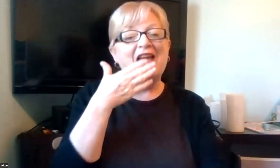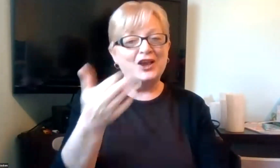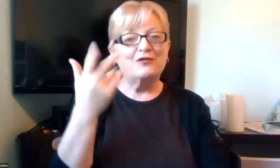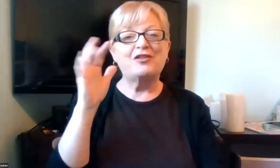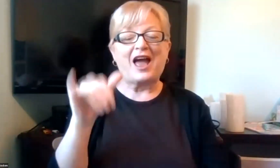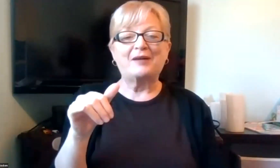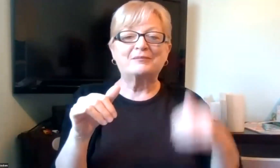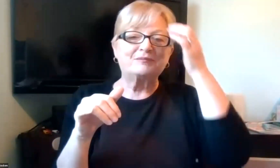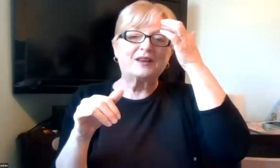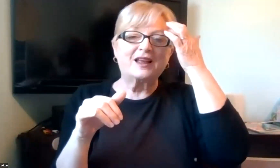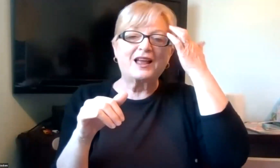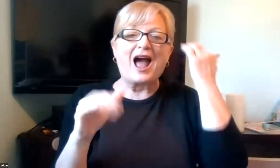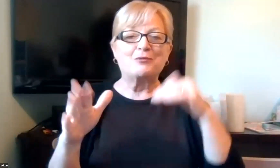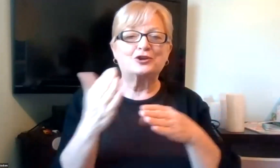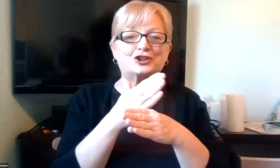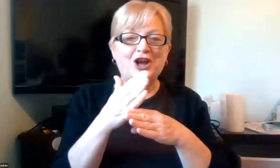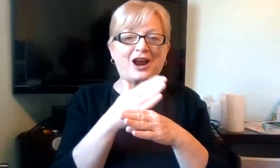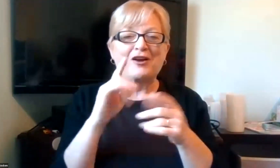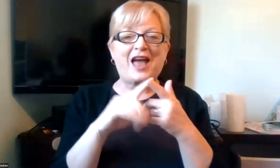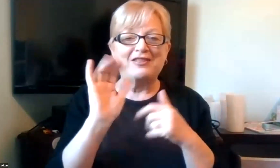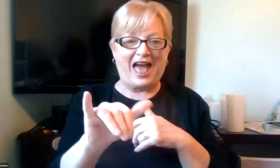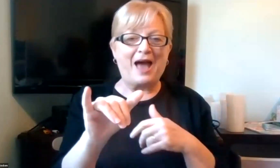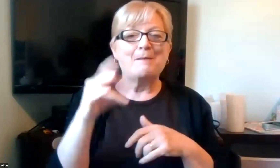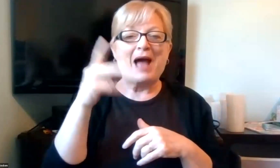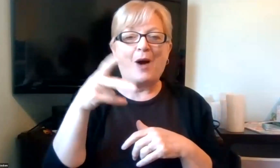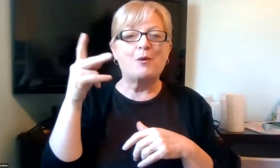PowerPoint shared here again.